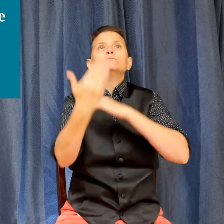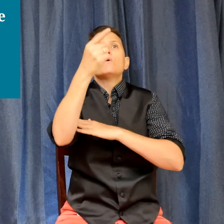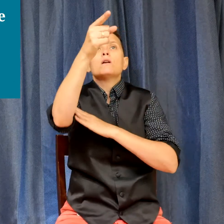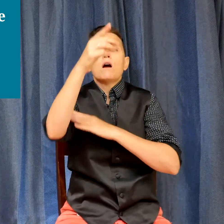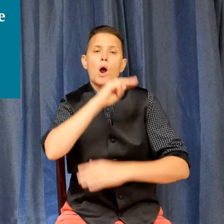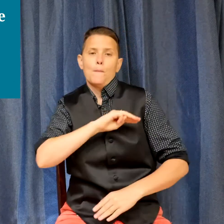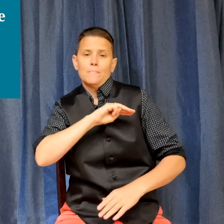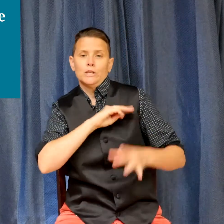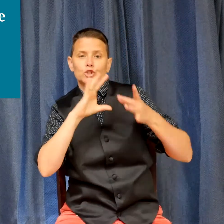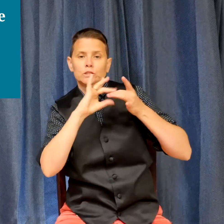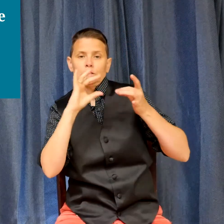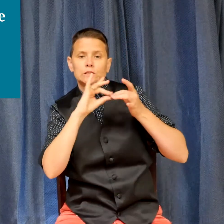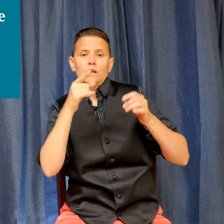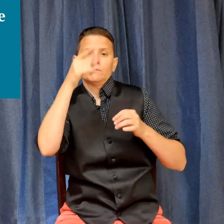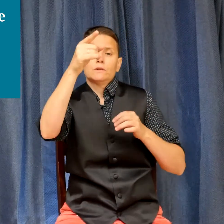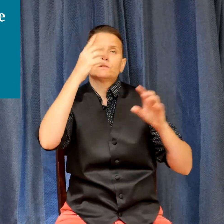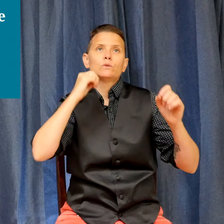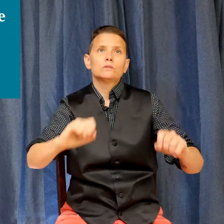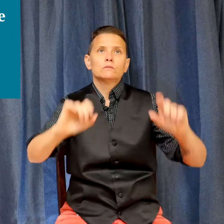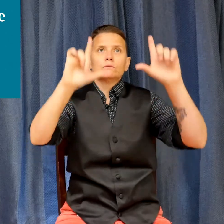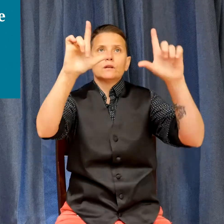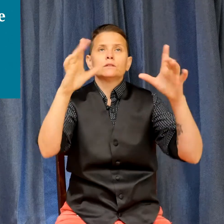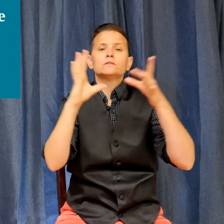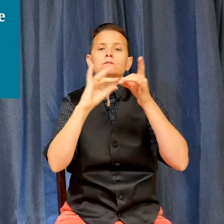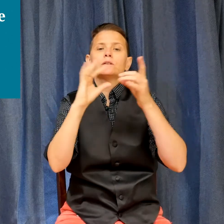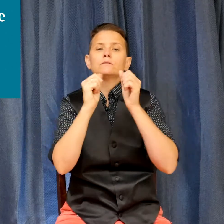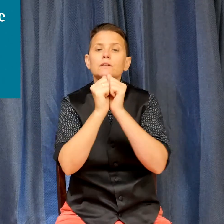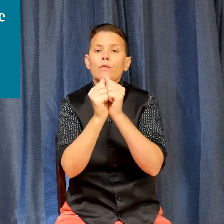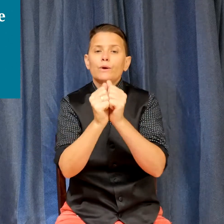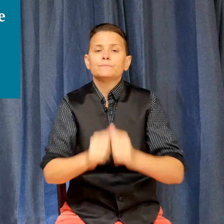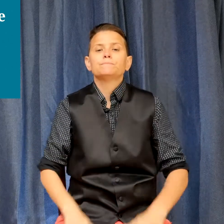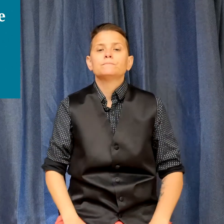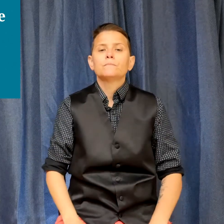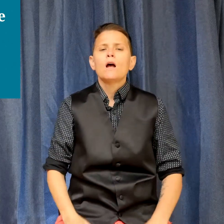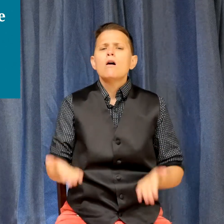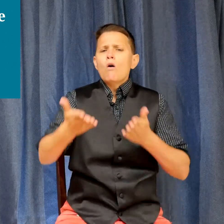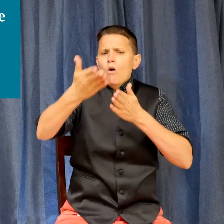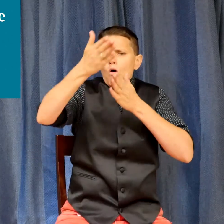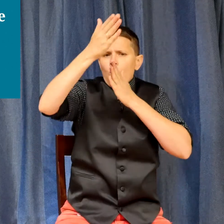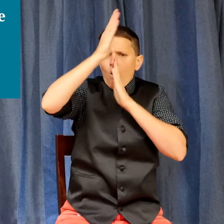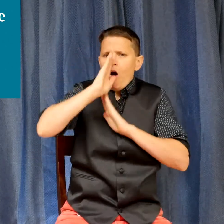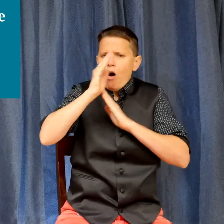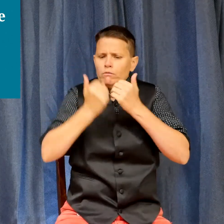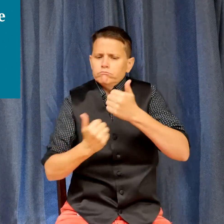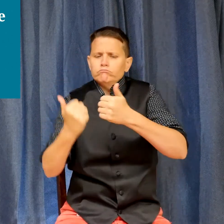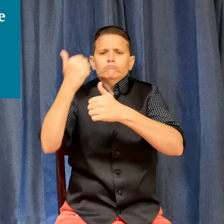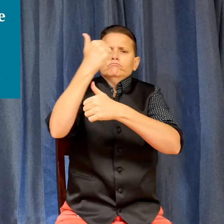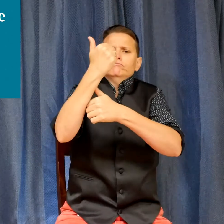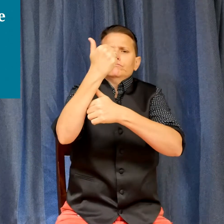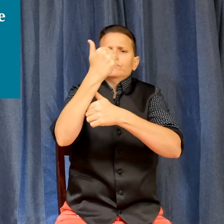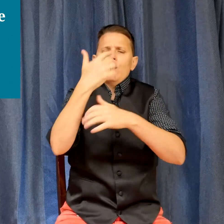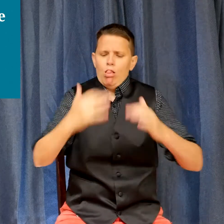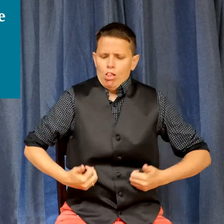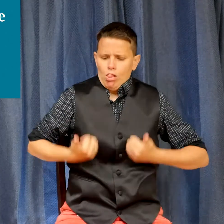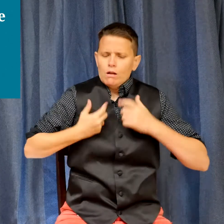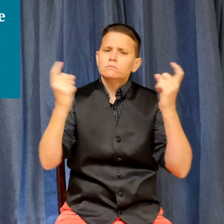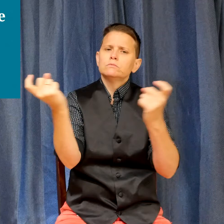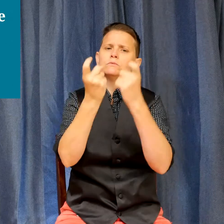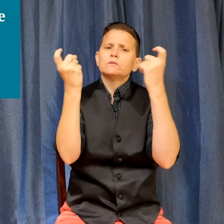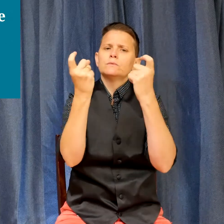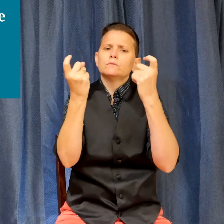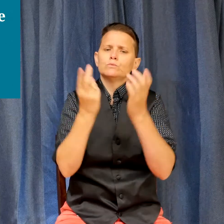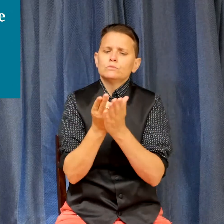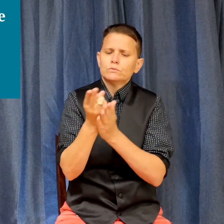speak it out loud with me, so we're doing this together. We put God first, celebrate